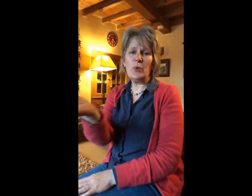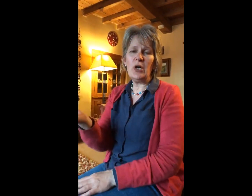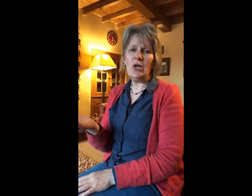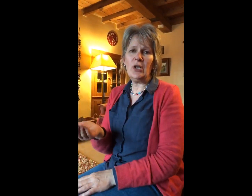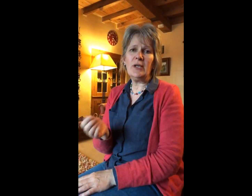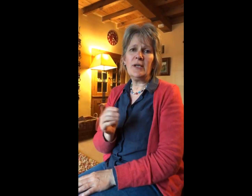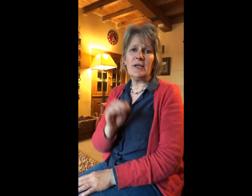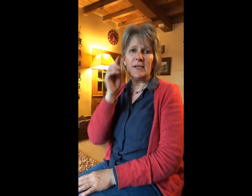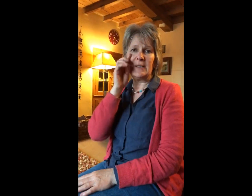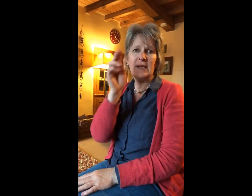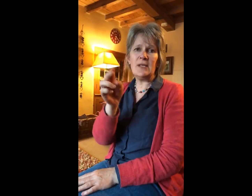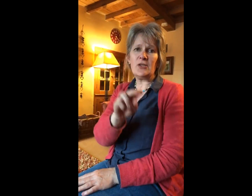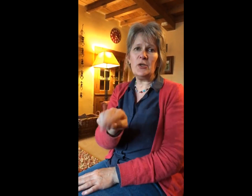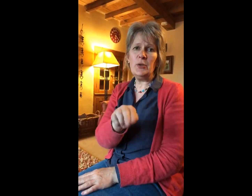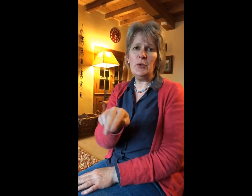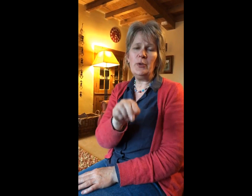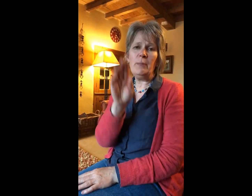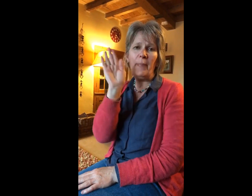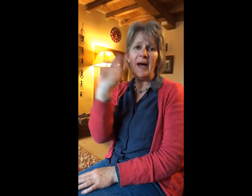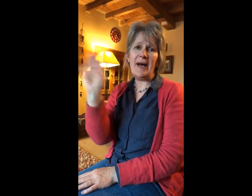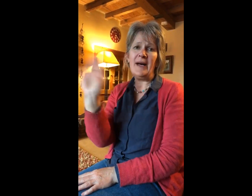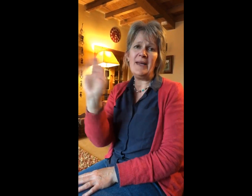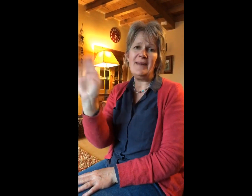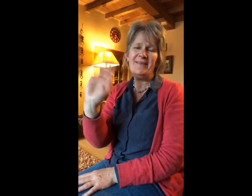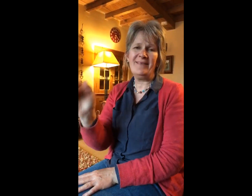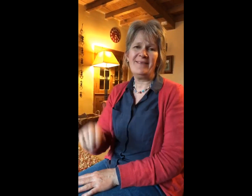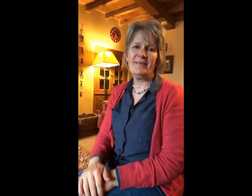all. See you soon, bye!